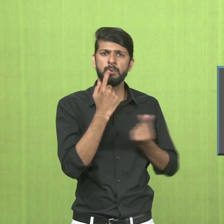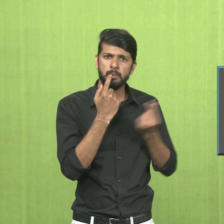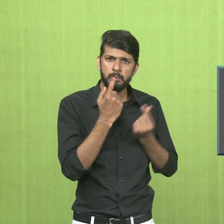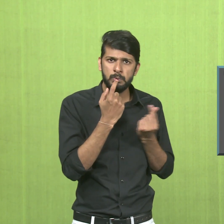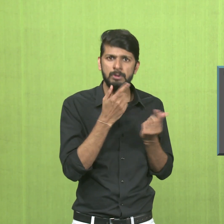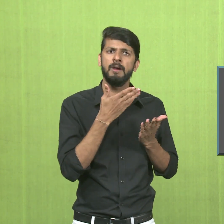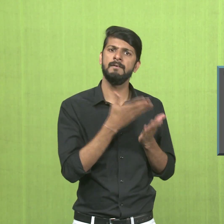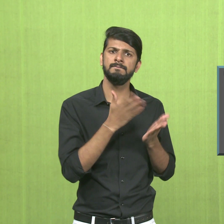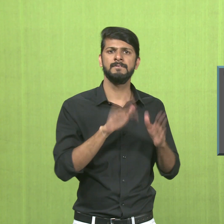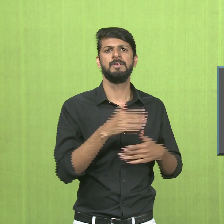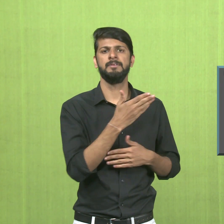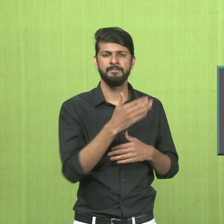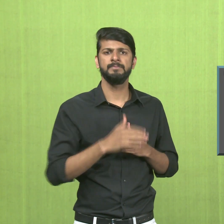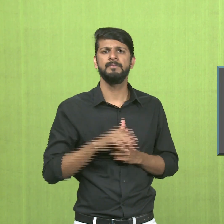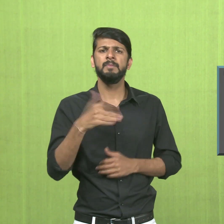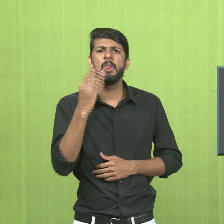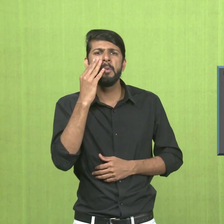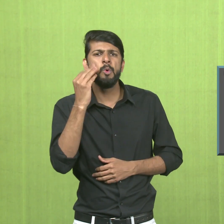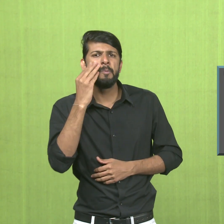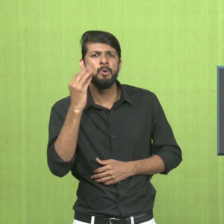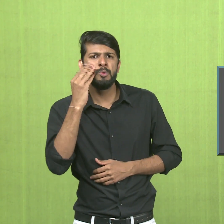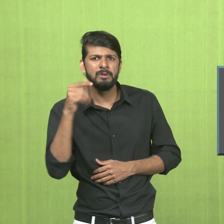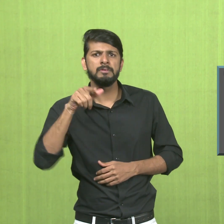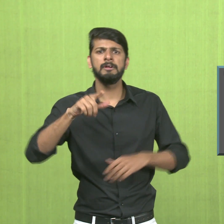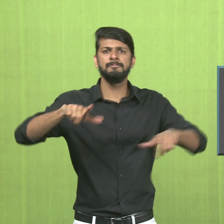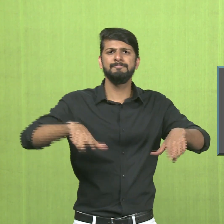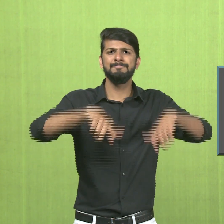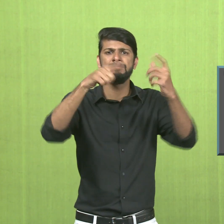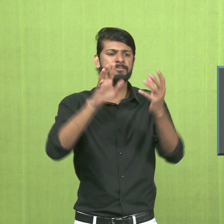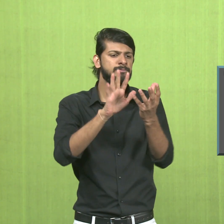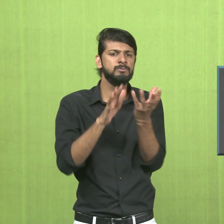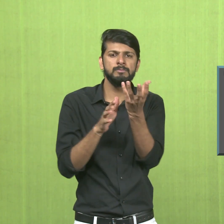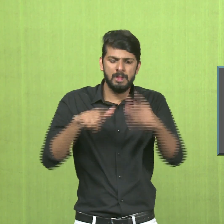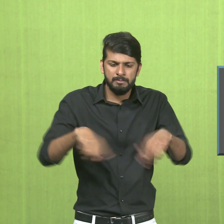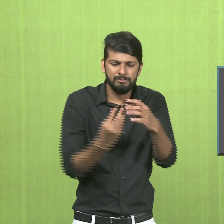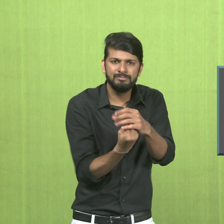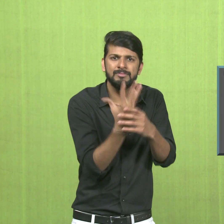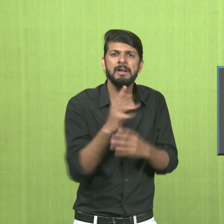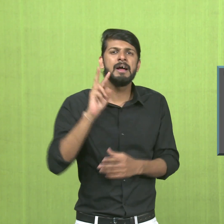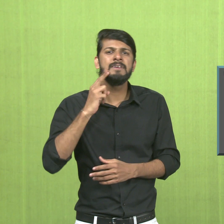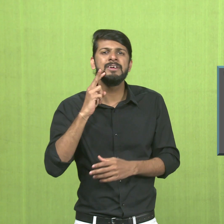are received by using lime paste for making white,